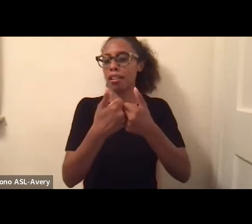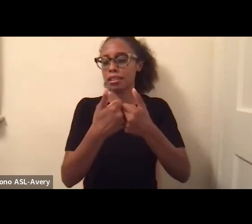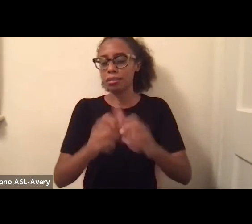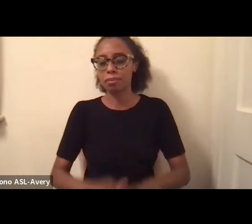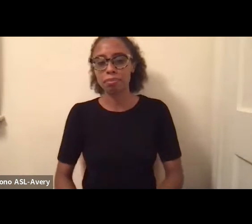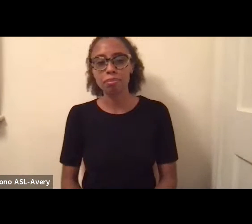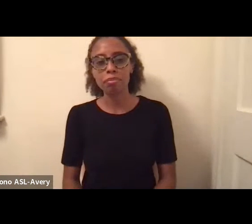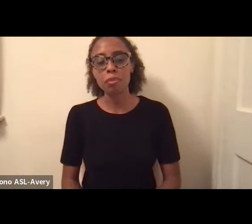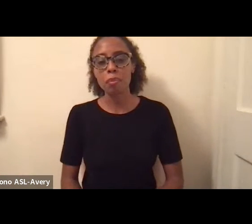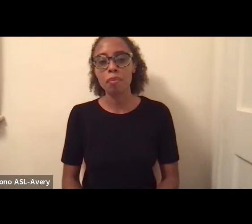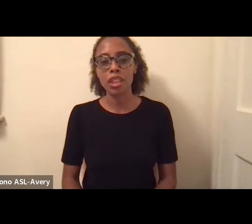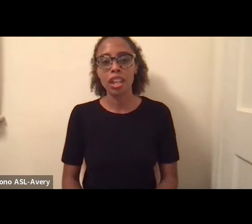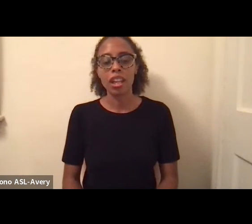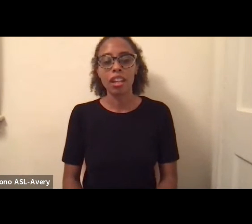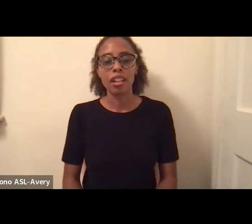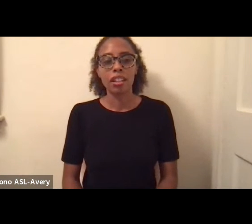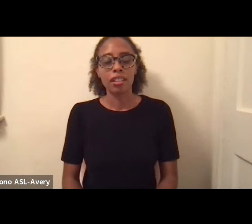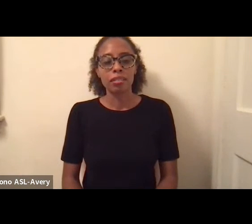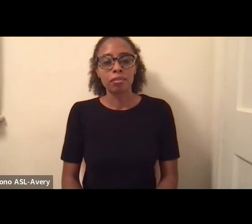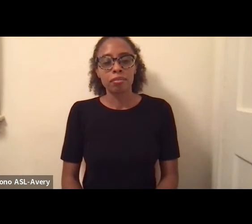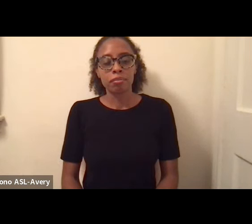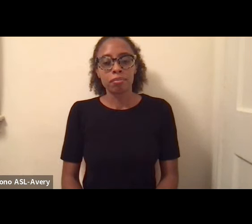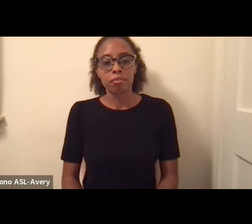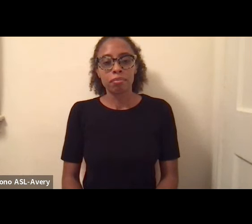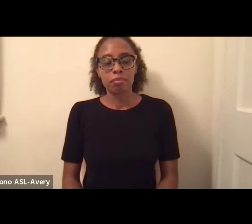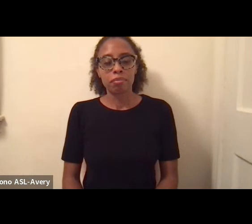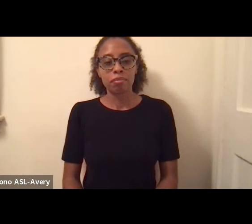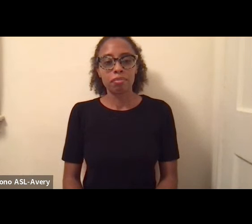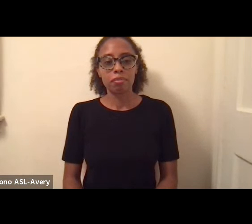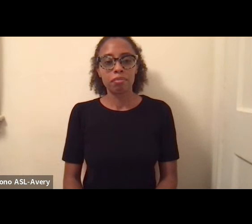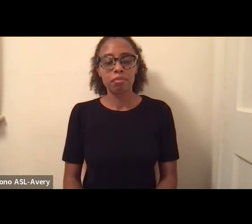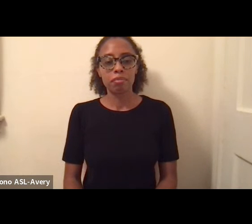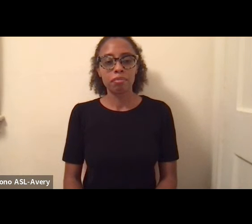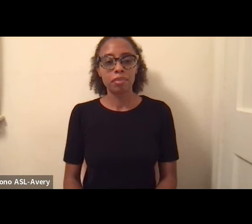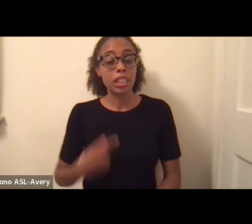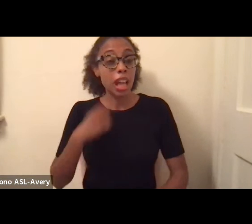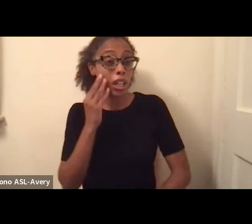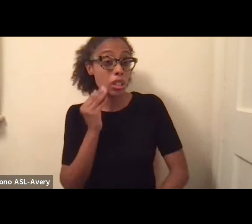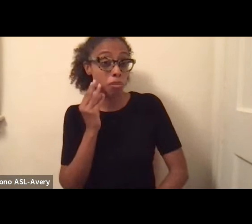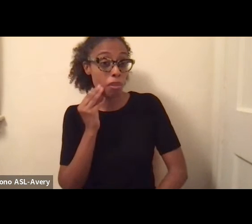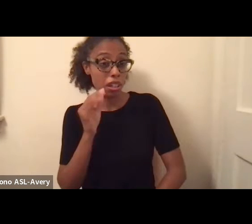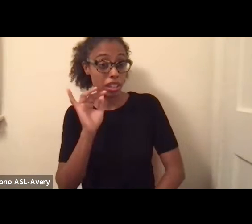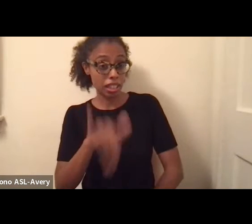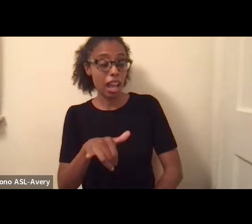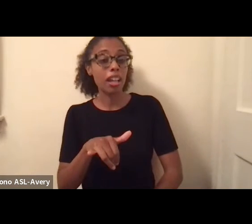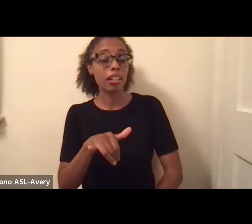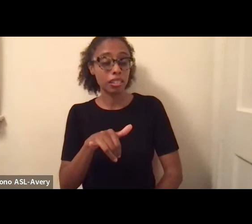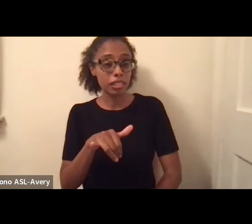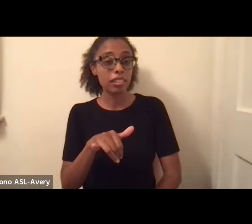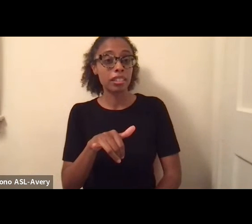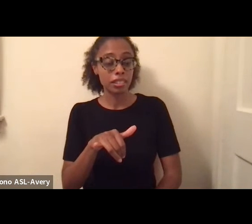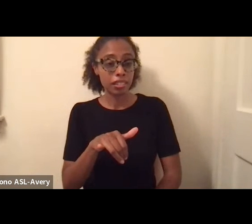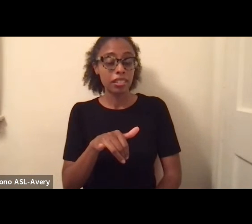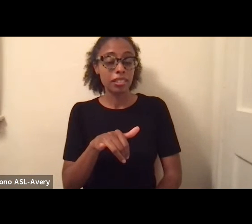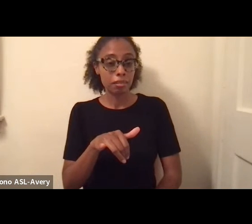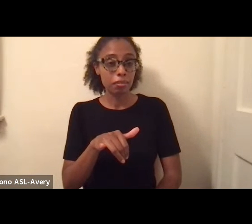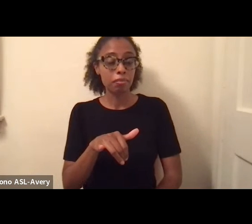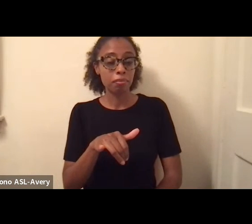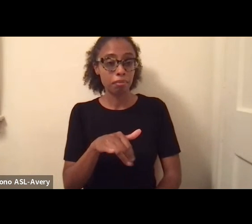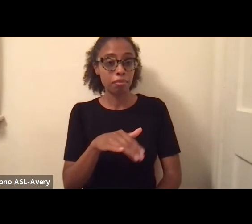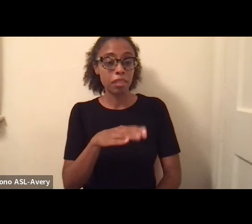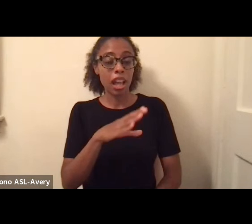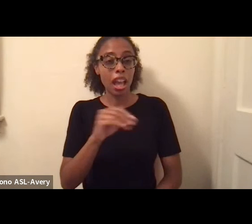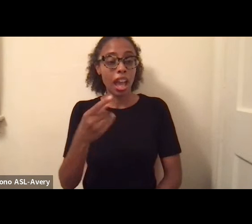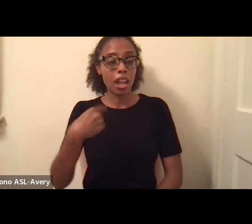as I went through all of that, and as I also am bearing the load from coming back from, we got back